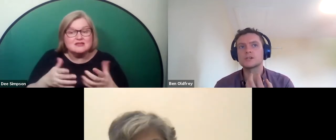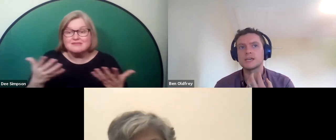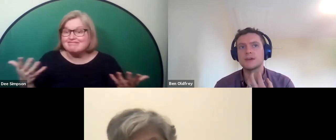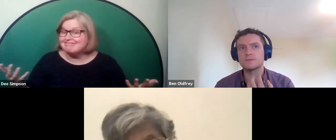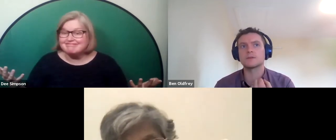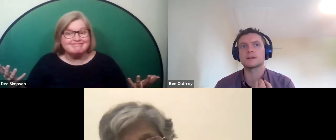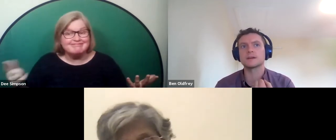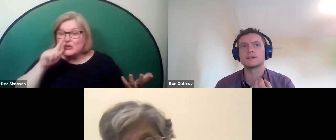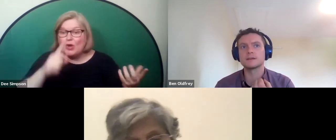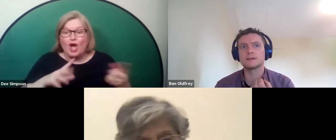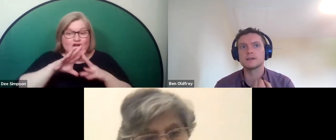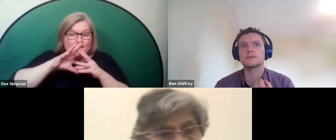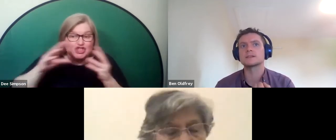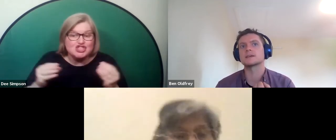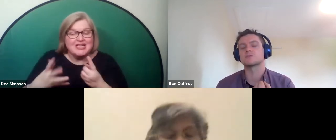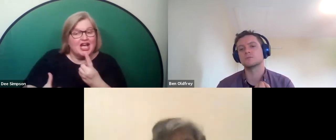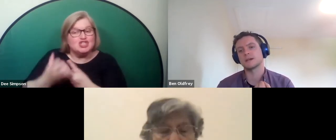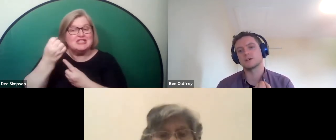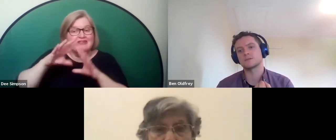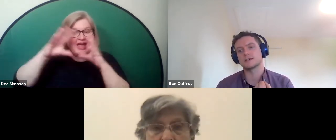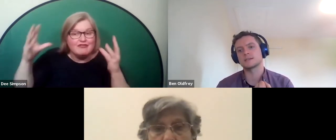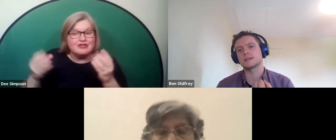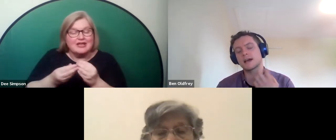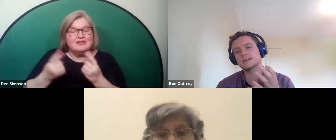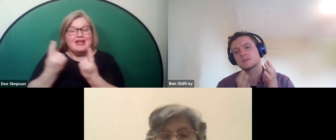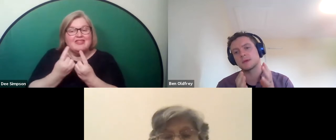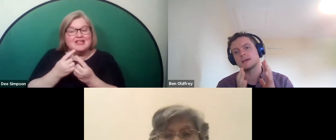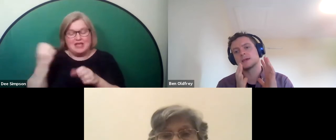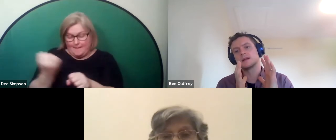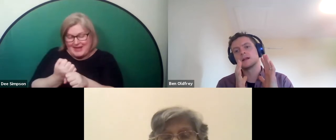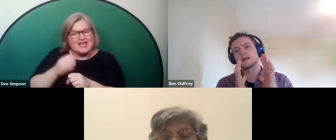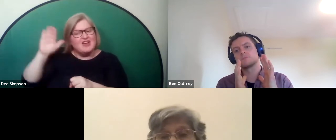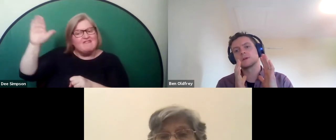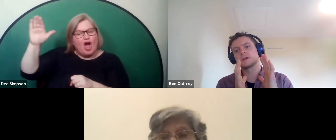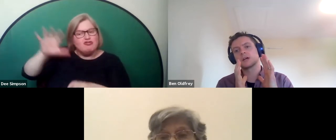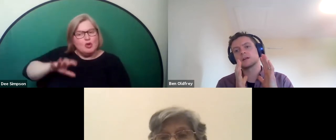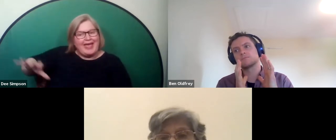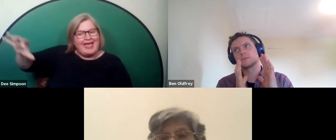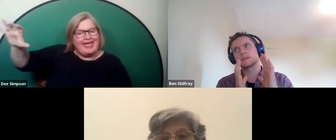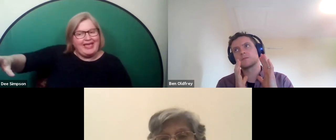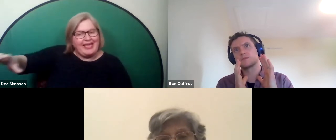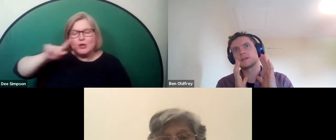You can't achieve everything if these things are all made overseas. There has to be